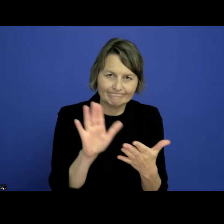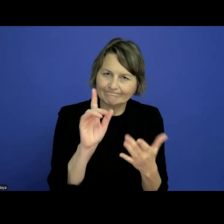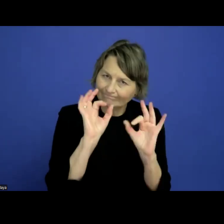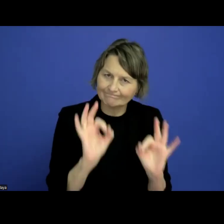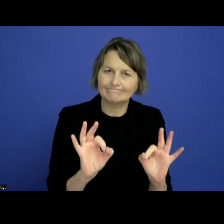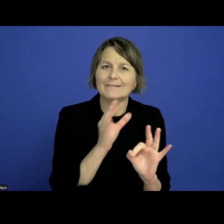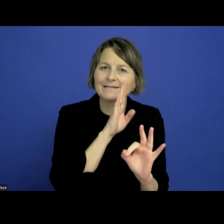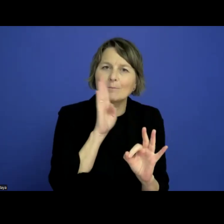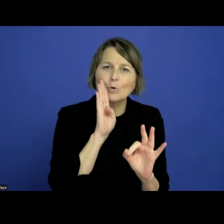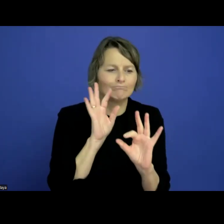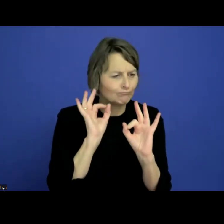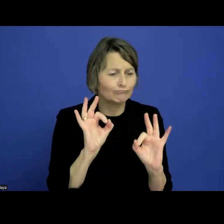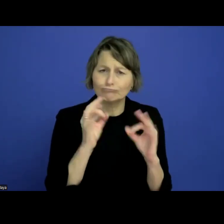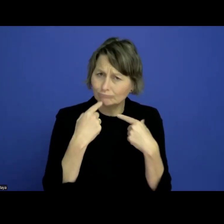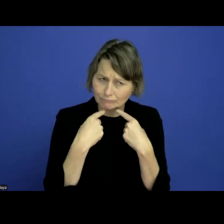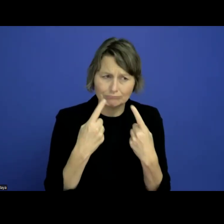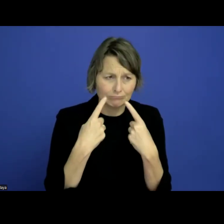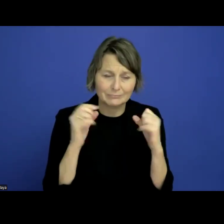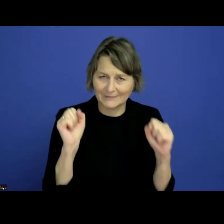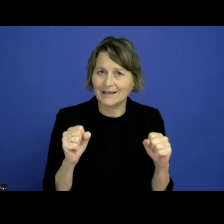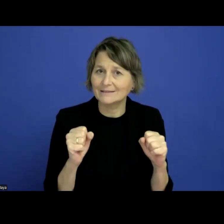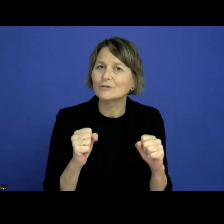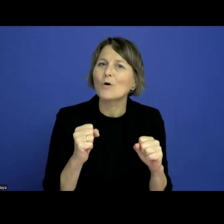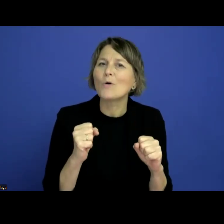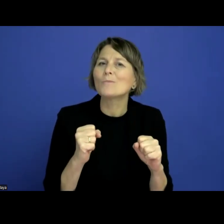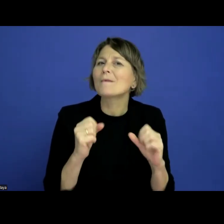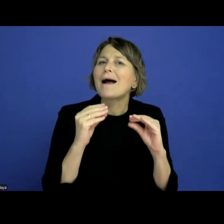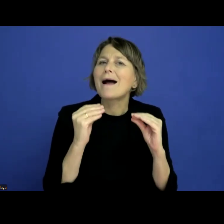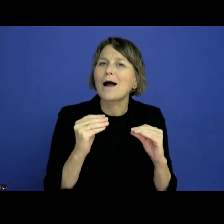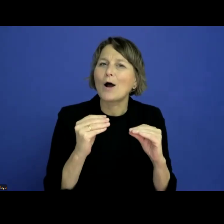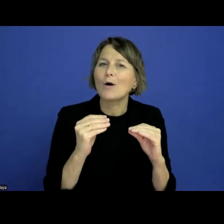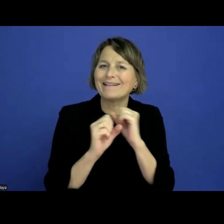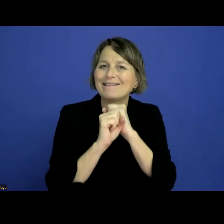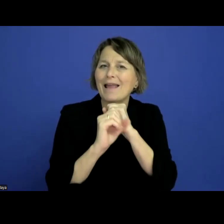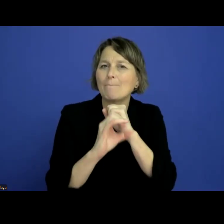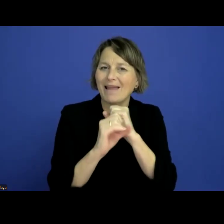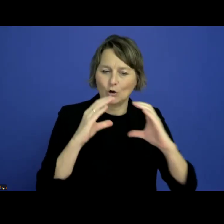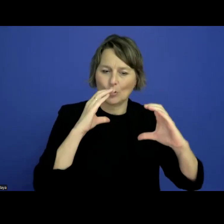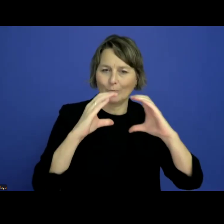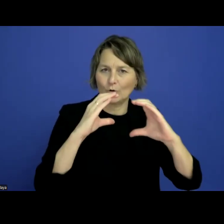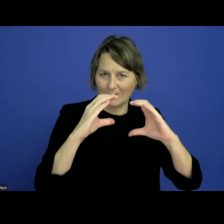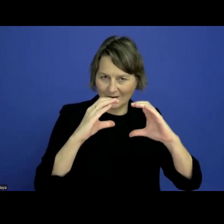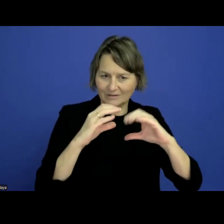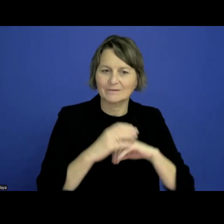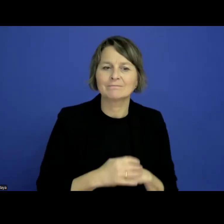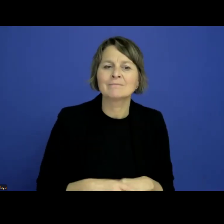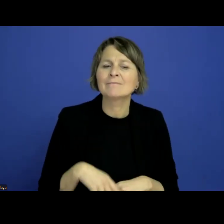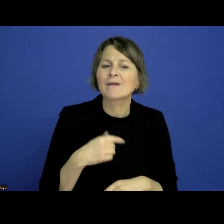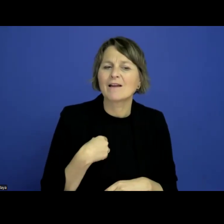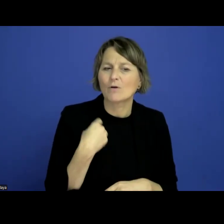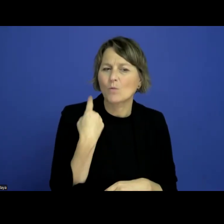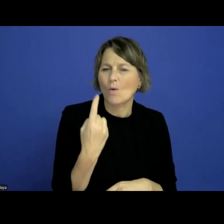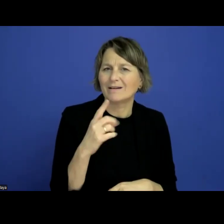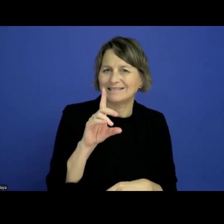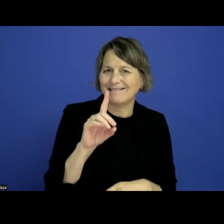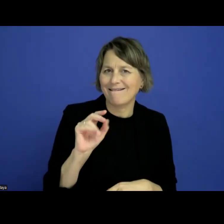for example, we do a lot of communication campaign. There is one developed by the D&I department, which is Break